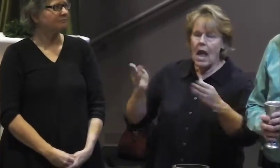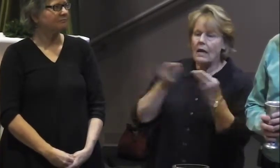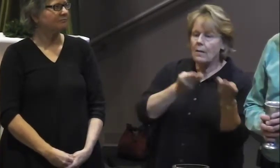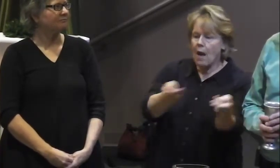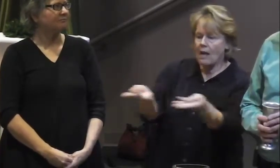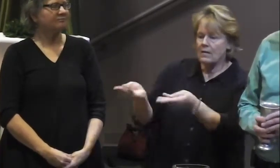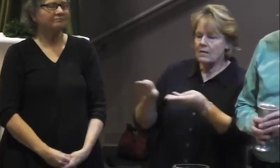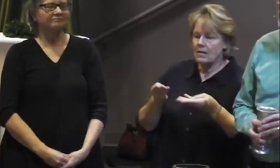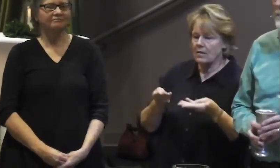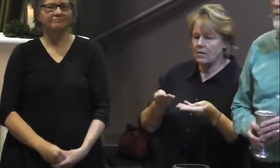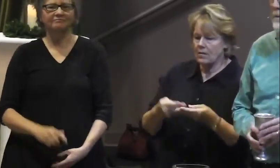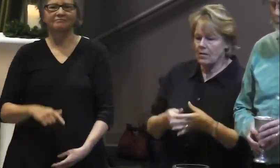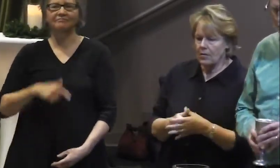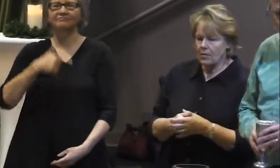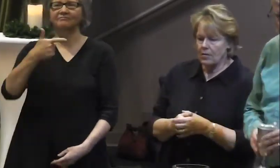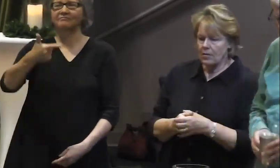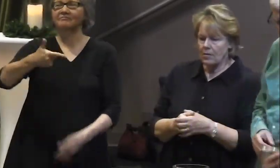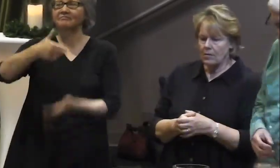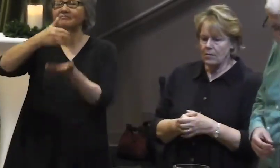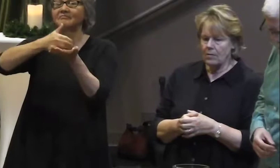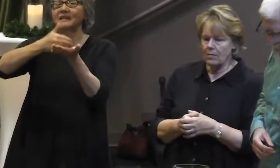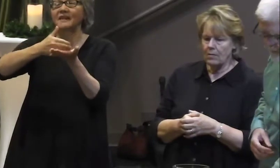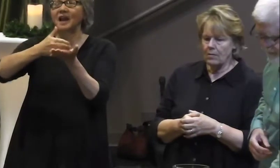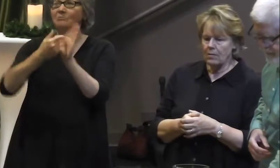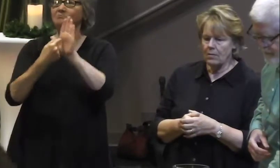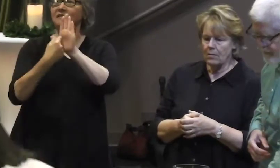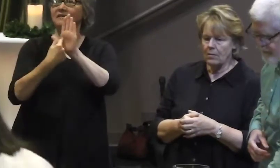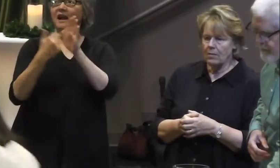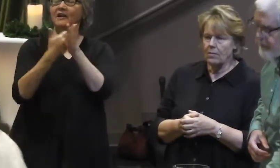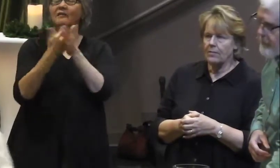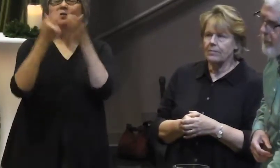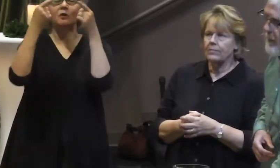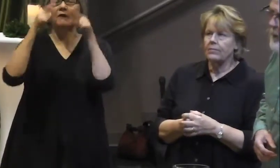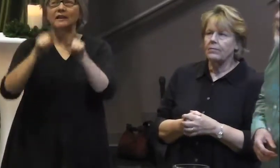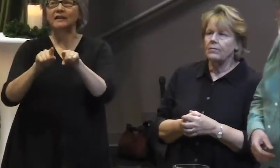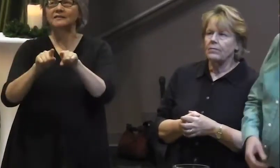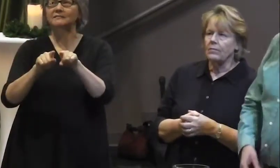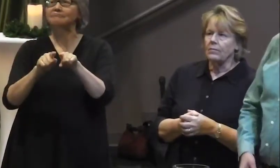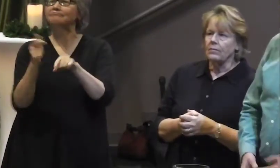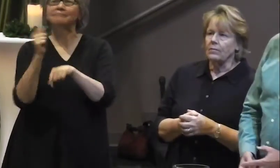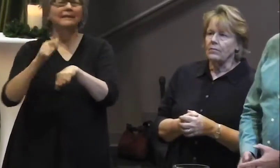"This cup is the sign of the new covenant. Whenever you drink it,